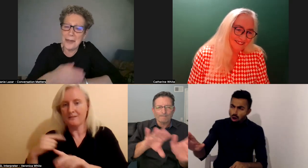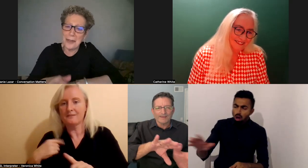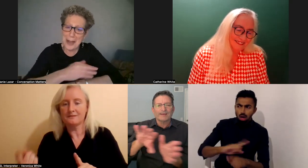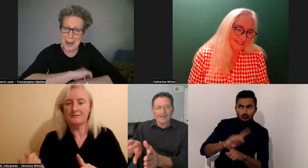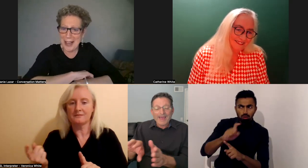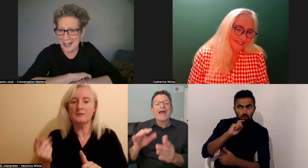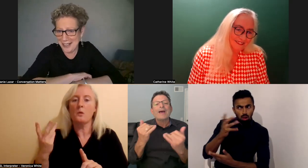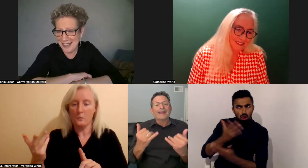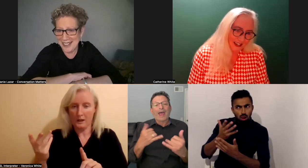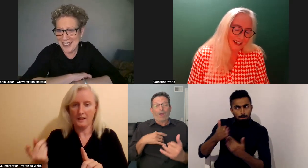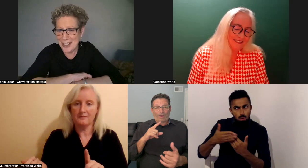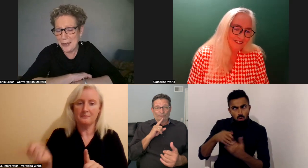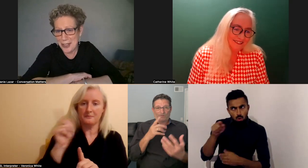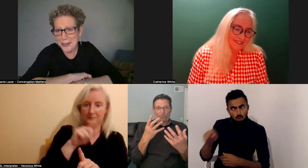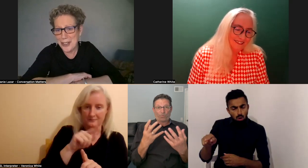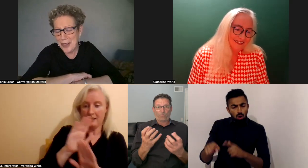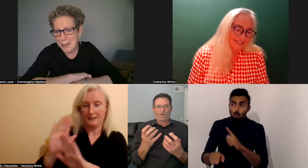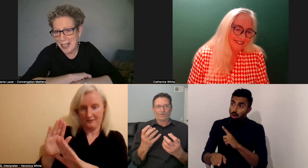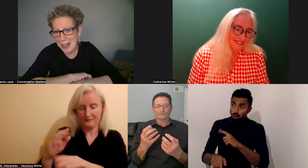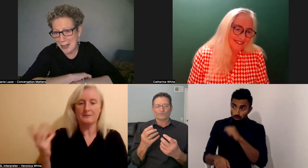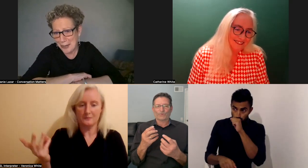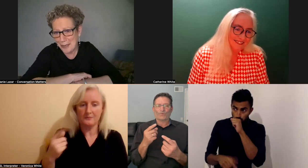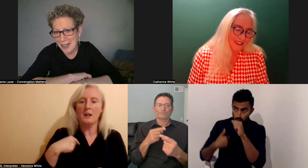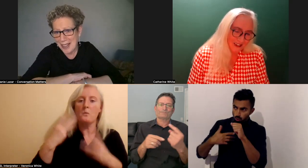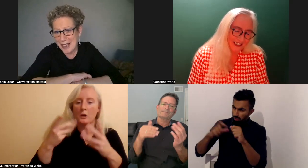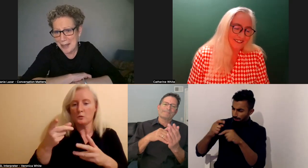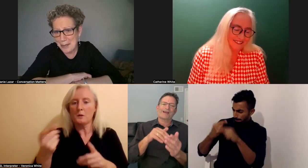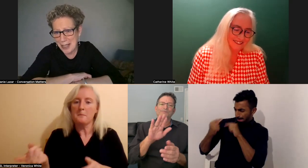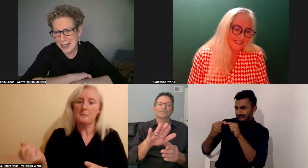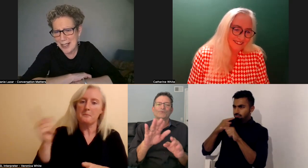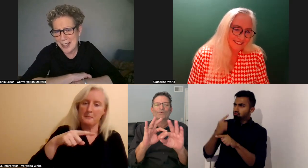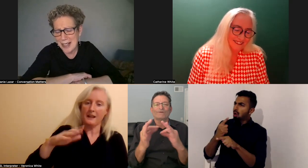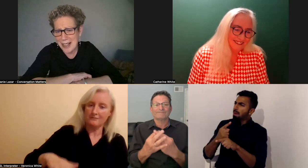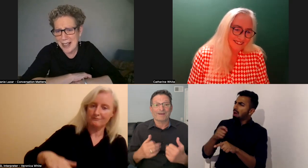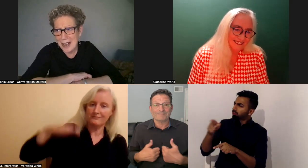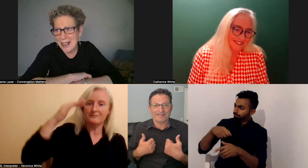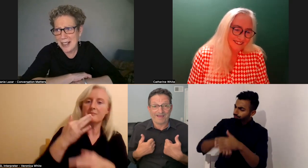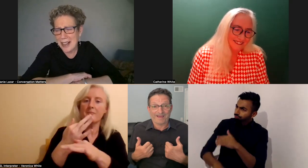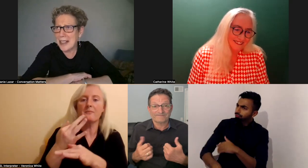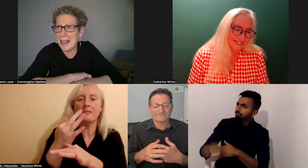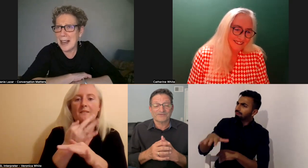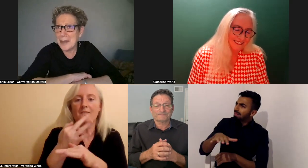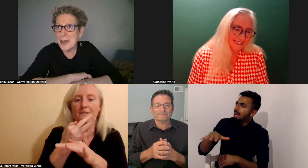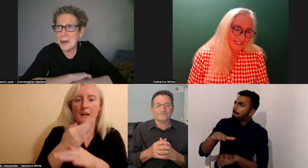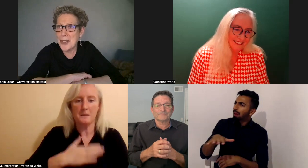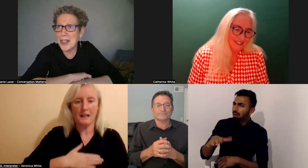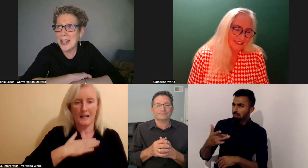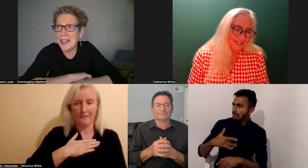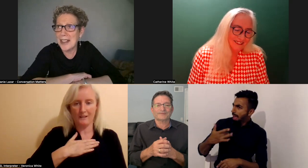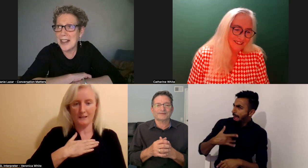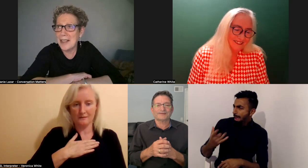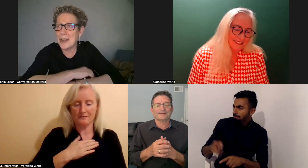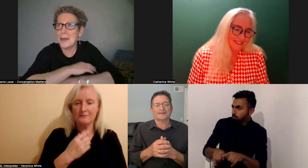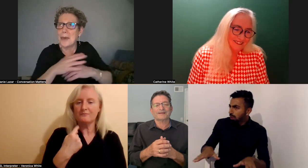go right back, okay, to family life. Okay. Because I suppose one question